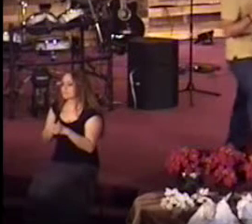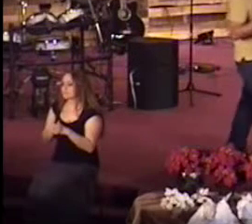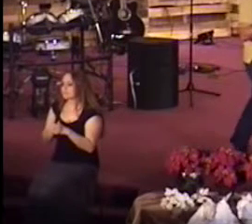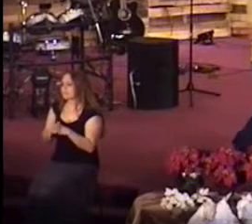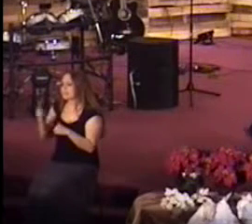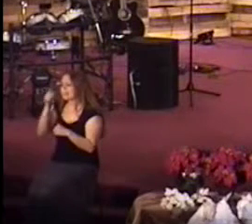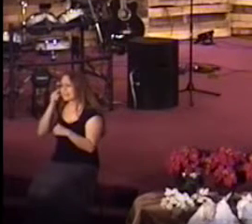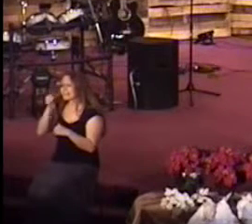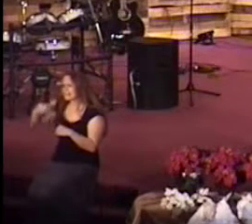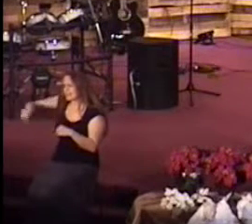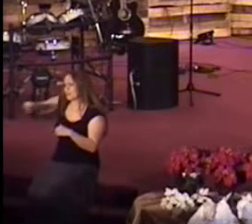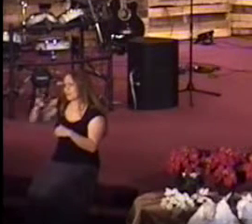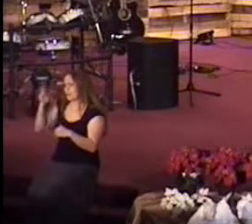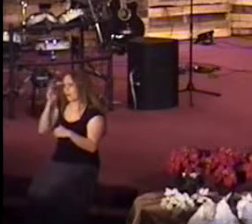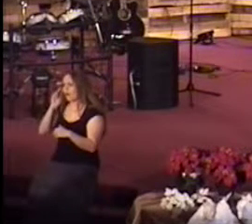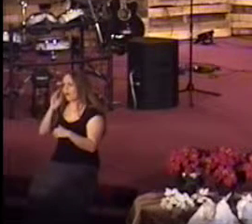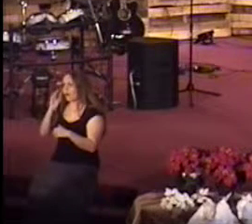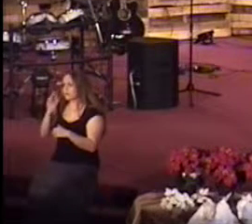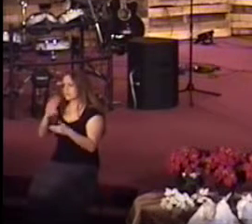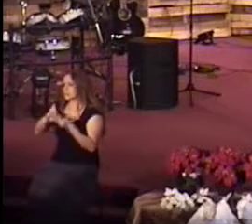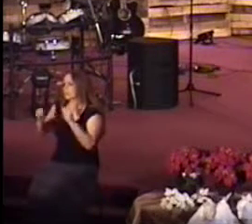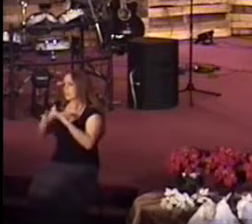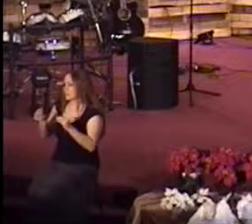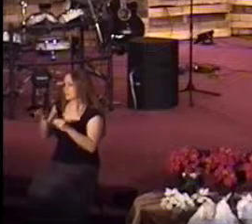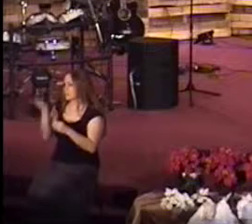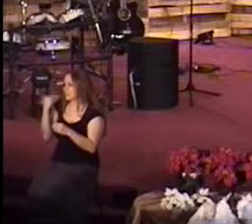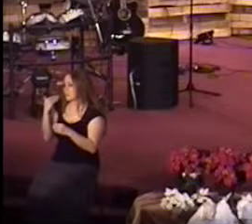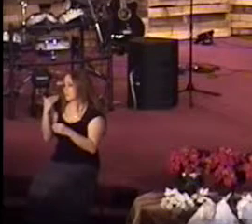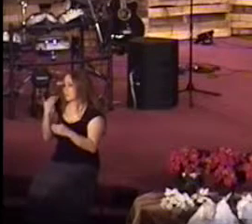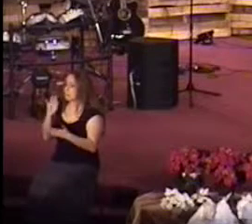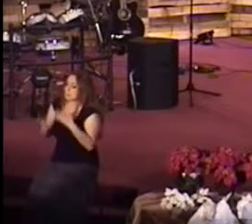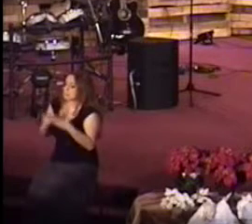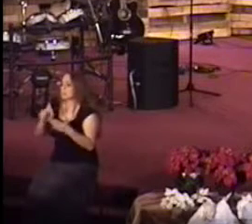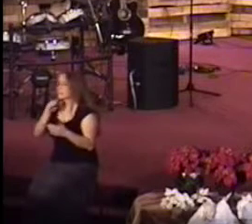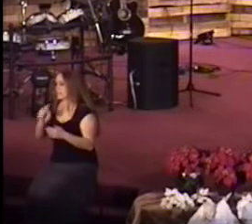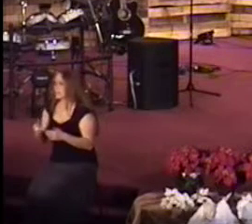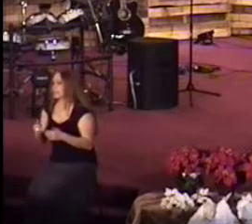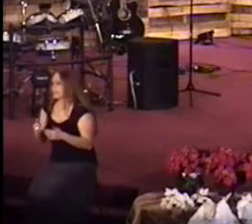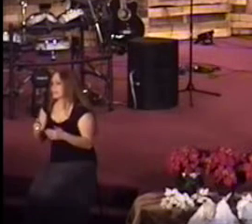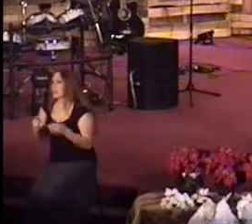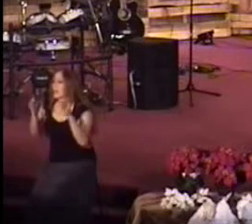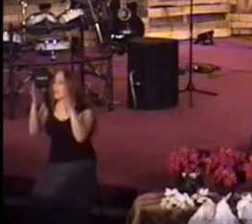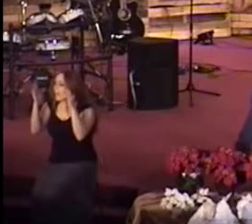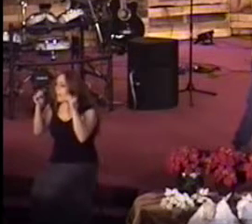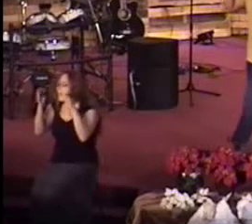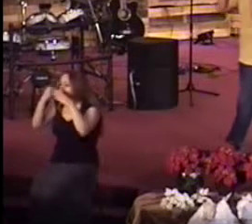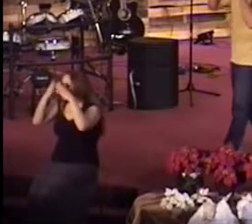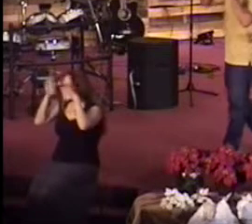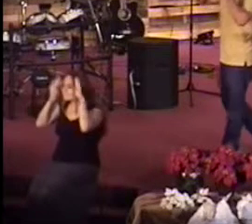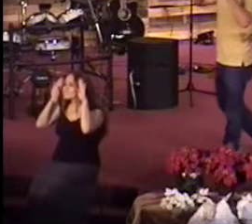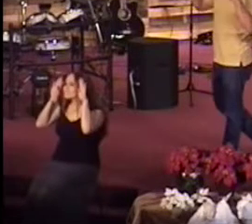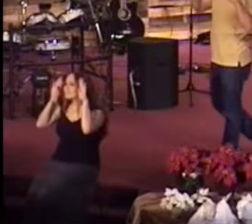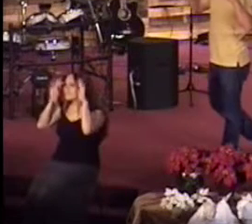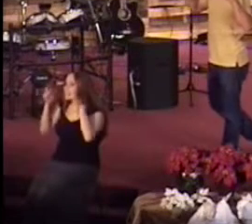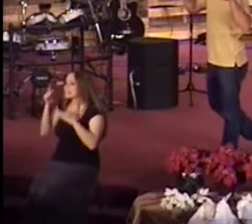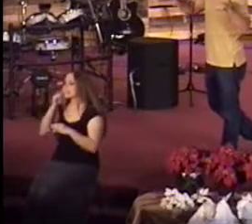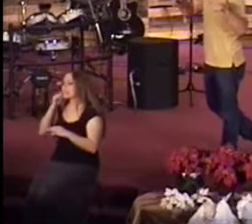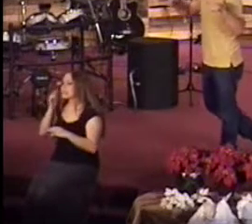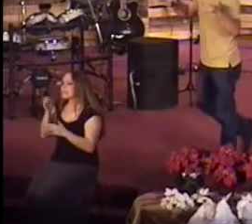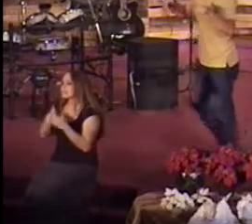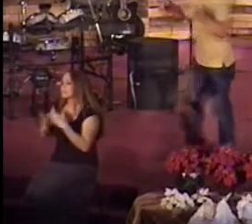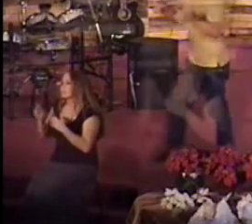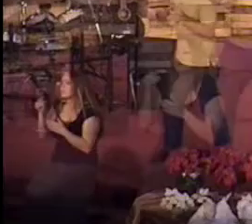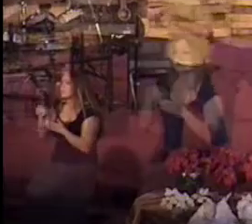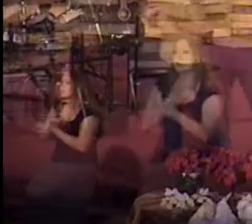these stories before and that some of you have not. And either way, I hope that you'll open your mind up to hear them in a brand new way